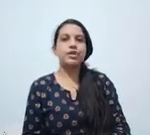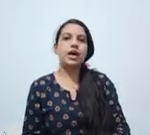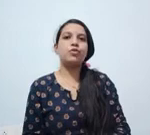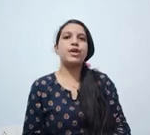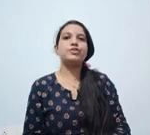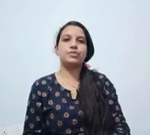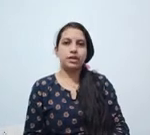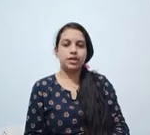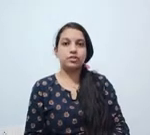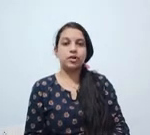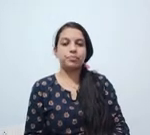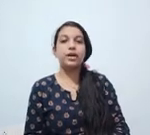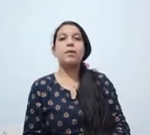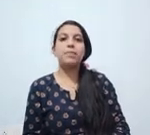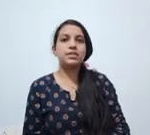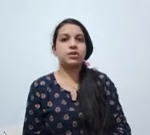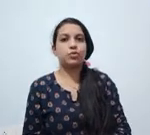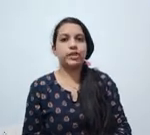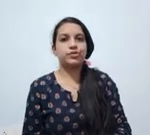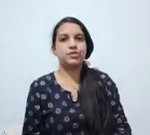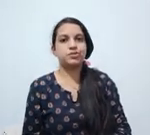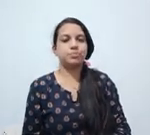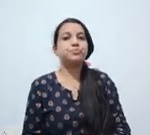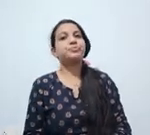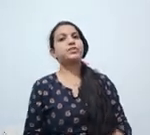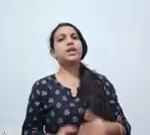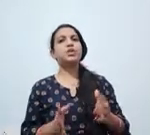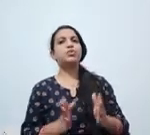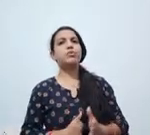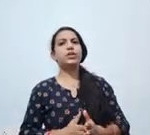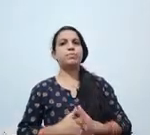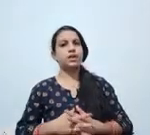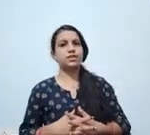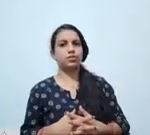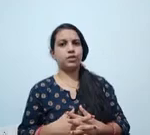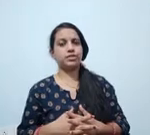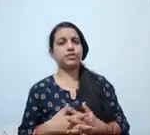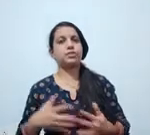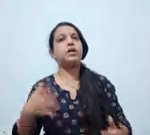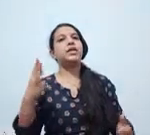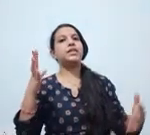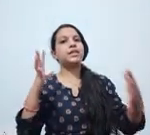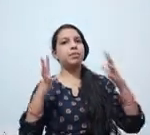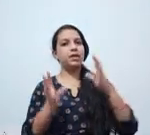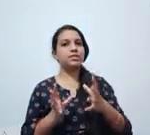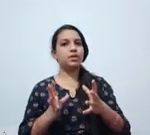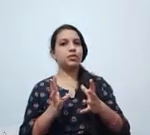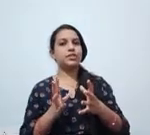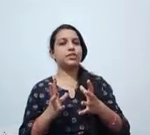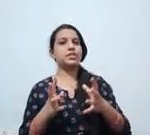are going to study on the topic blood circulatory system. So what is blood circulatory system? In the blood circulatory